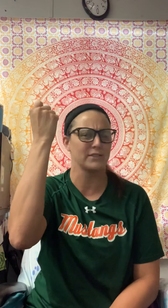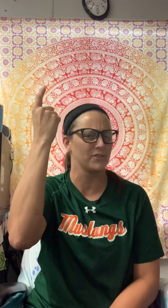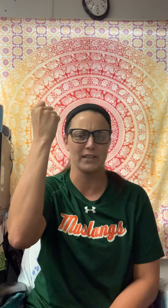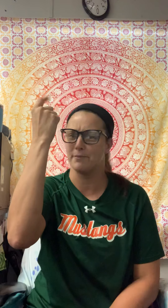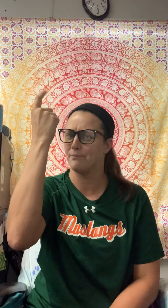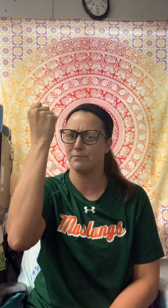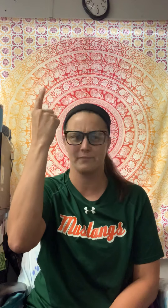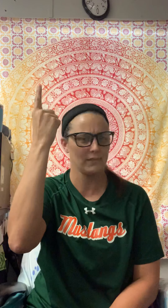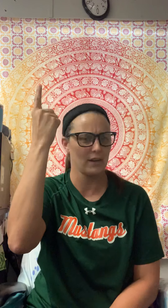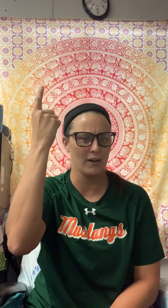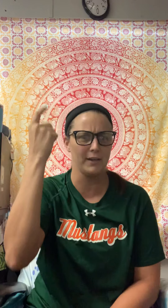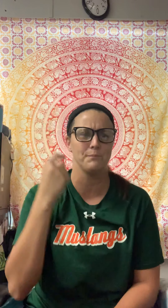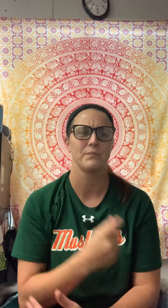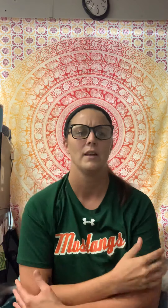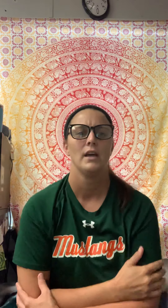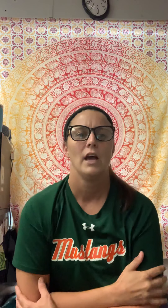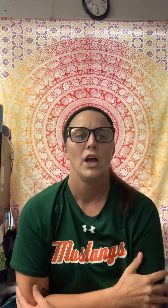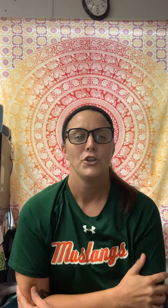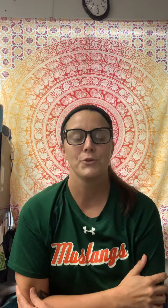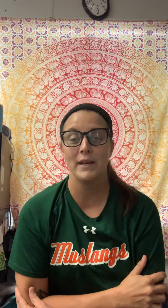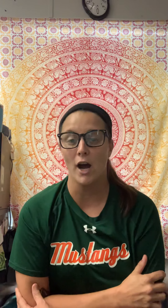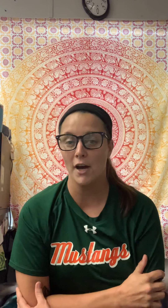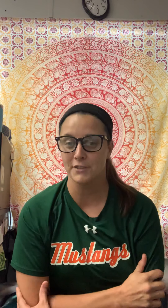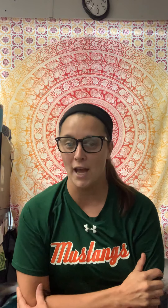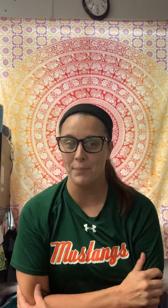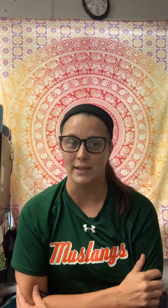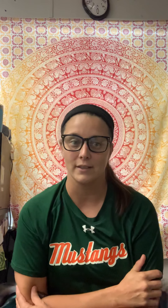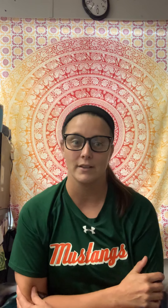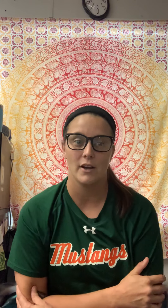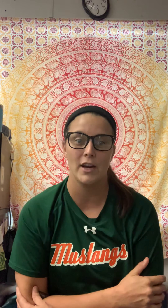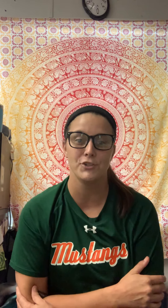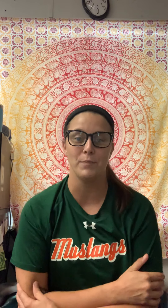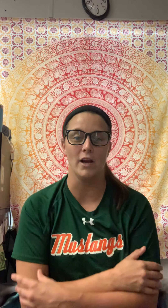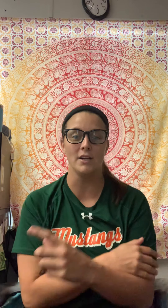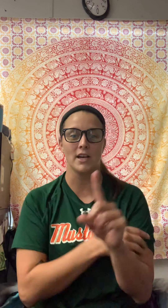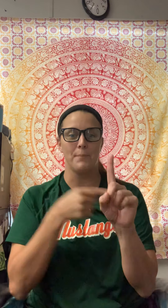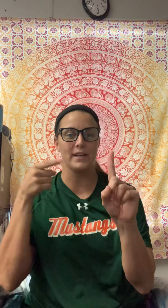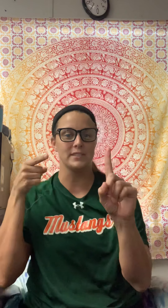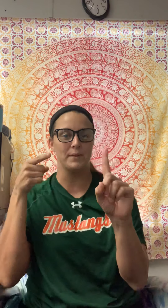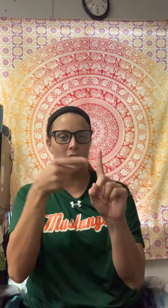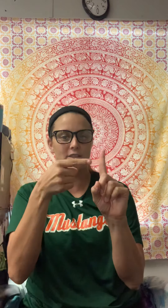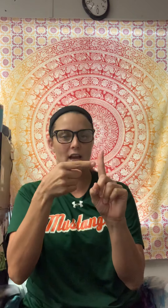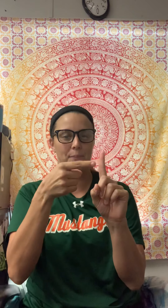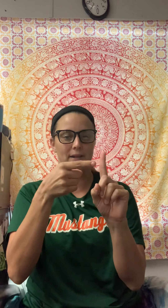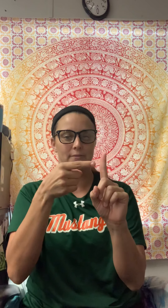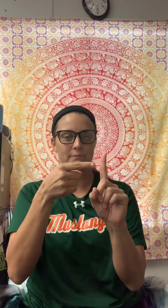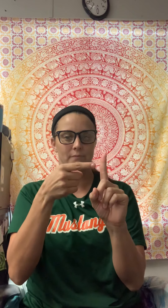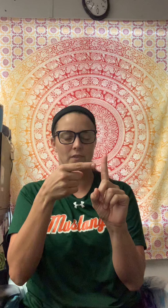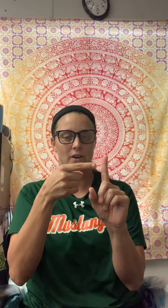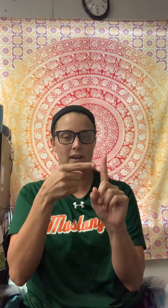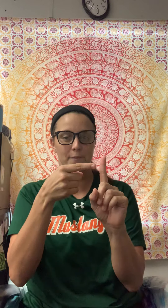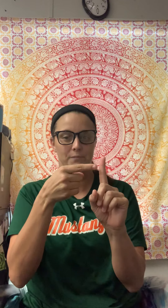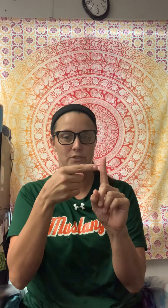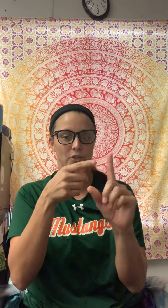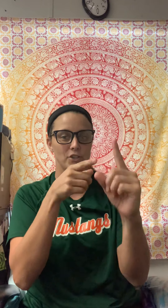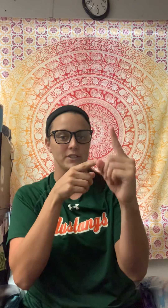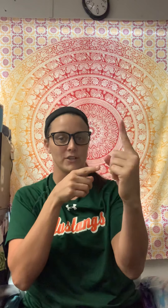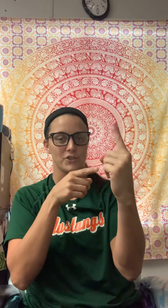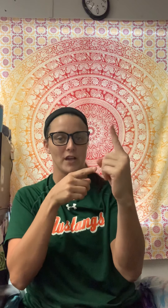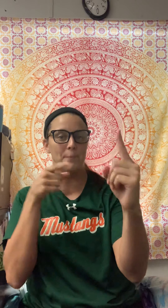misunderstand. All right, to be off topic. All right, to be on topic is to be on topic. All right, so you just, here's your topic